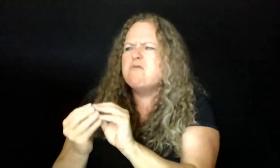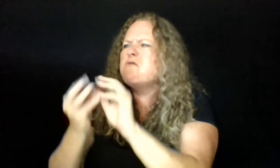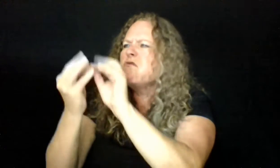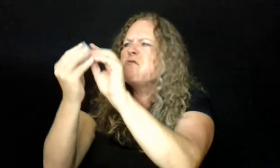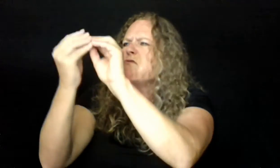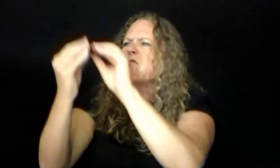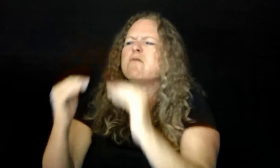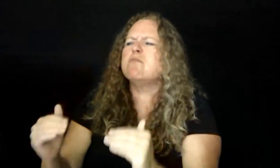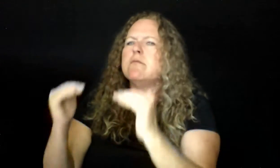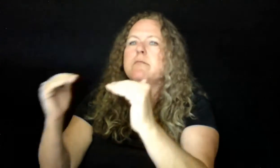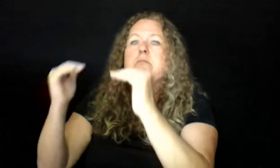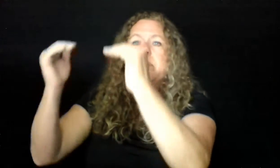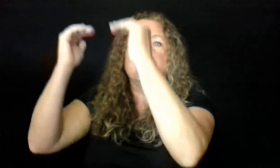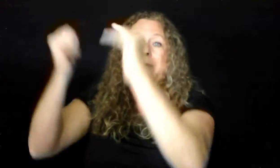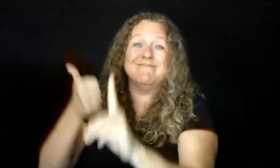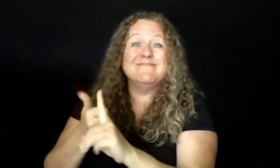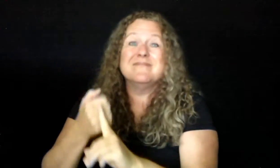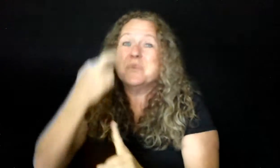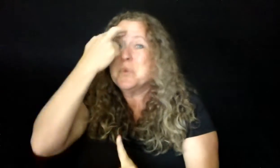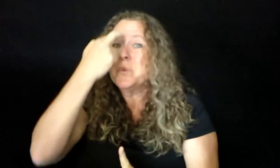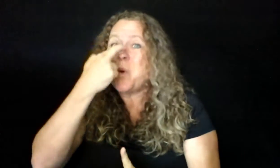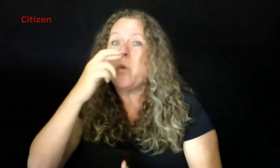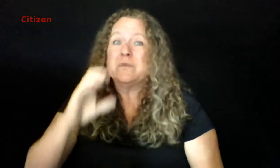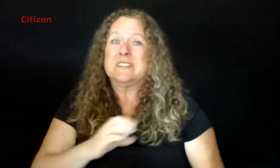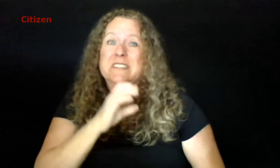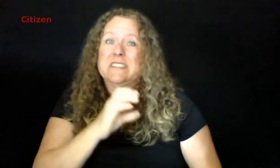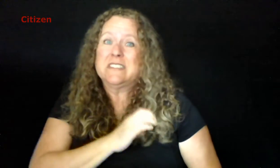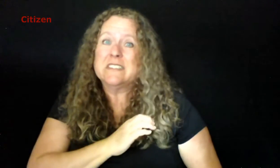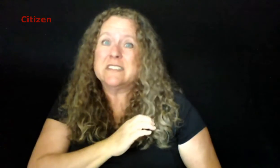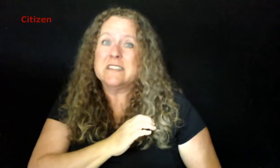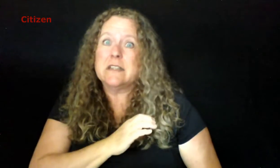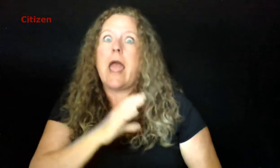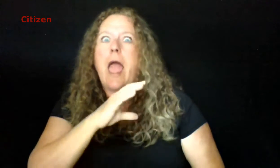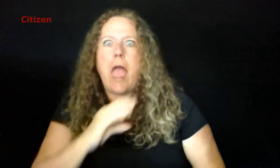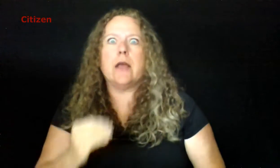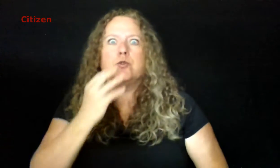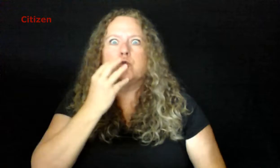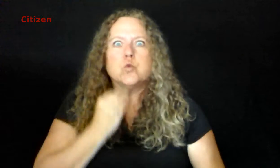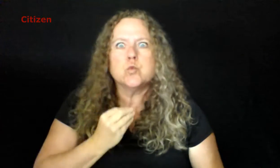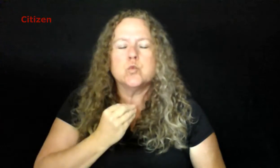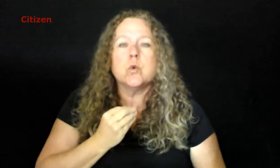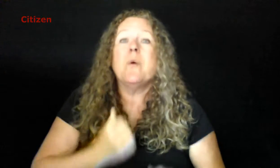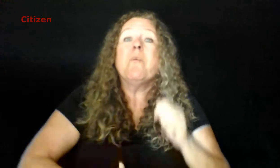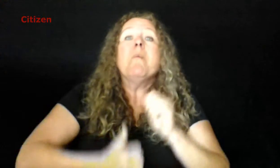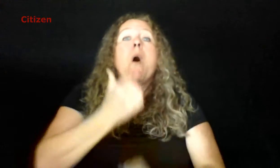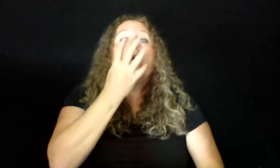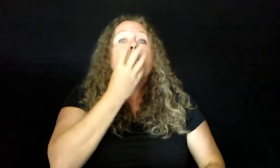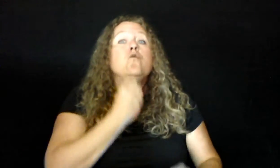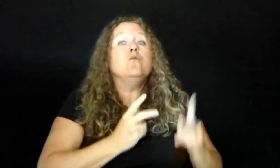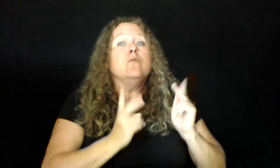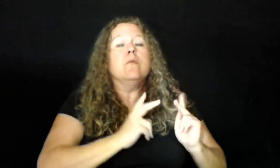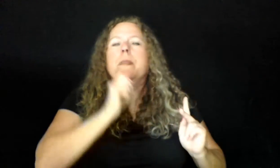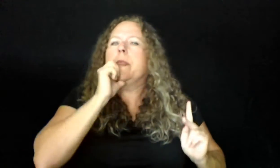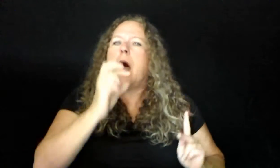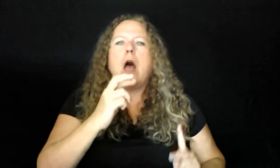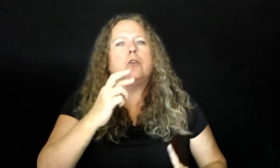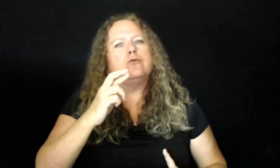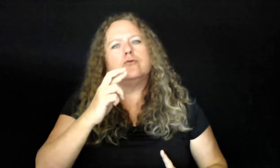is a Roman citizen. Paul's a dual citizen. He is both Roman and Jewish. Most Jews were not Roman citizens, but some were. If they